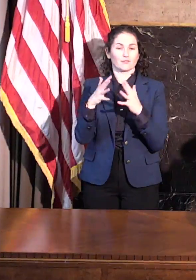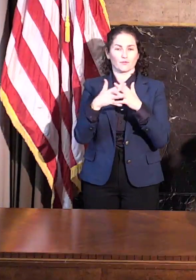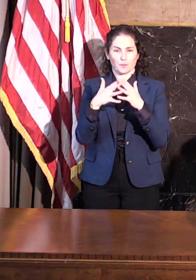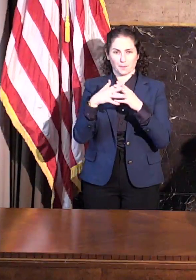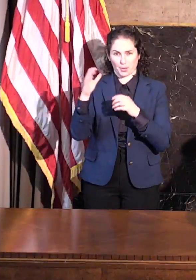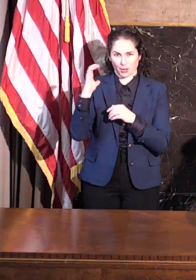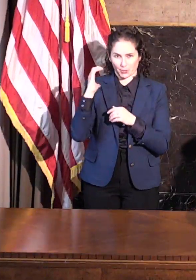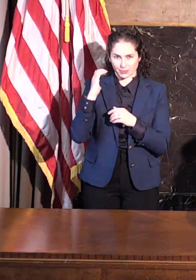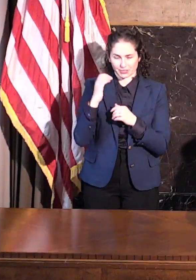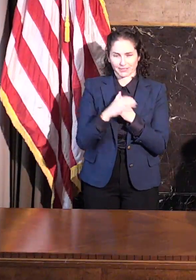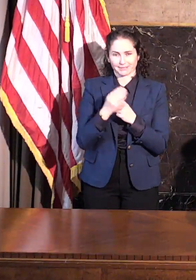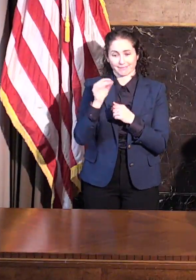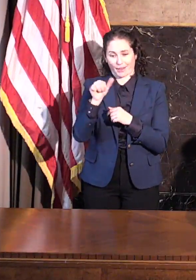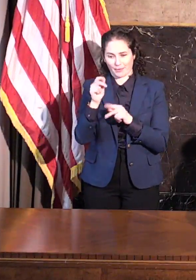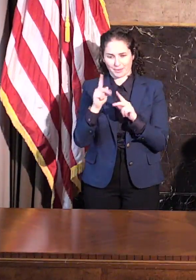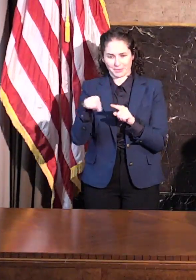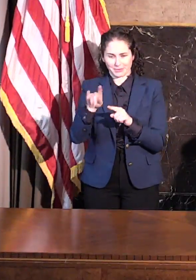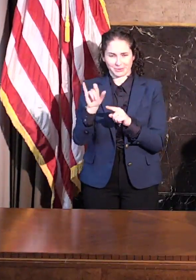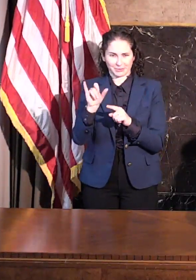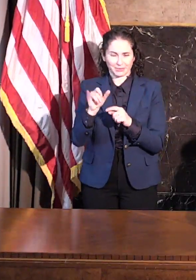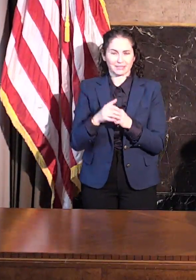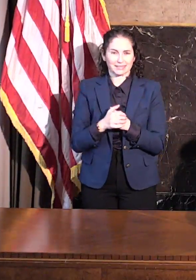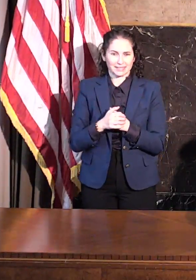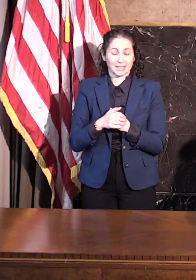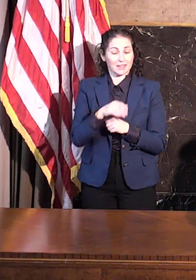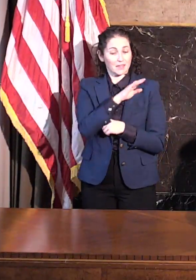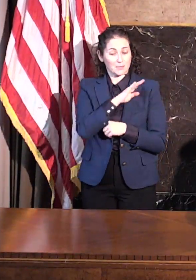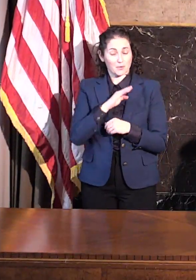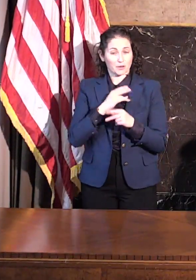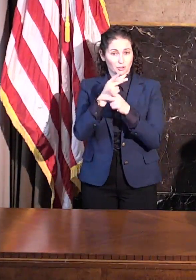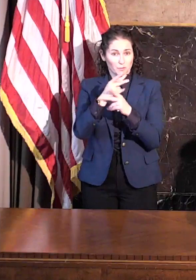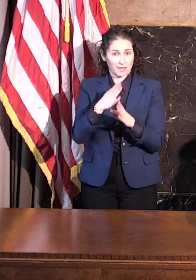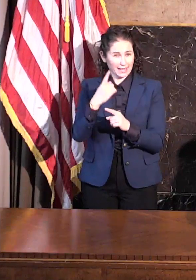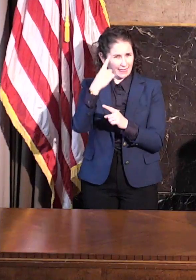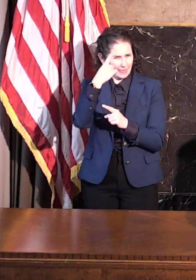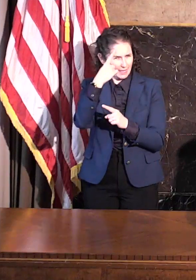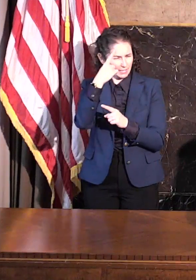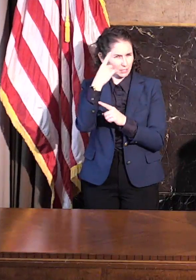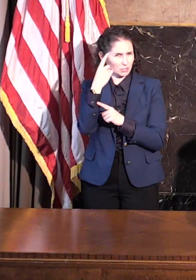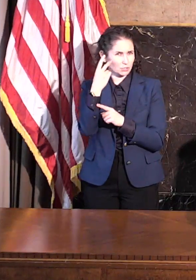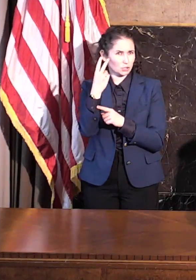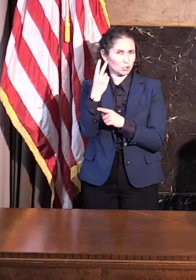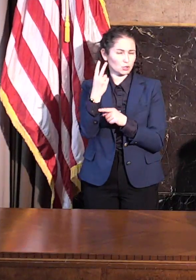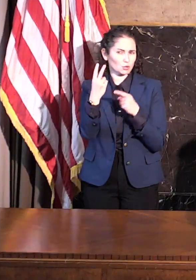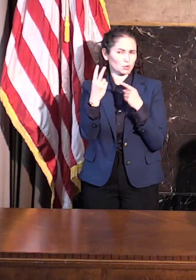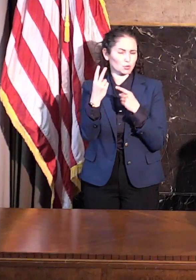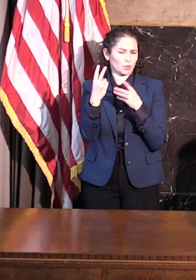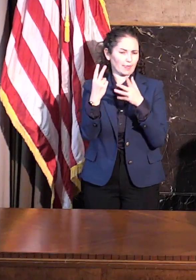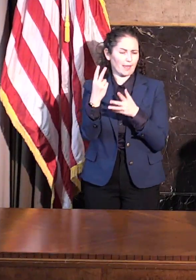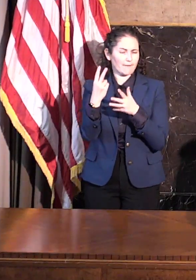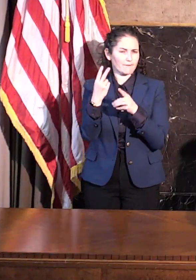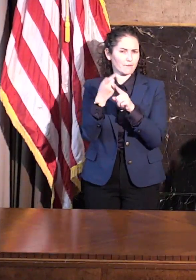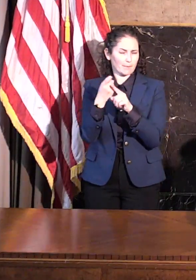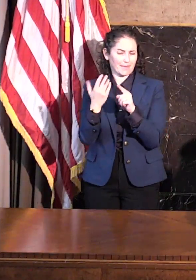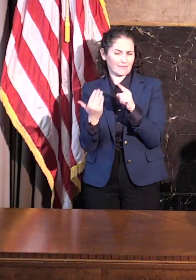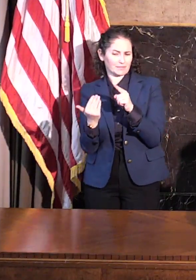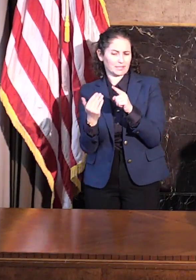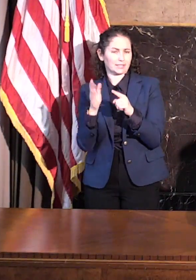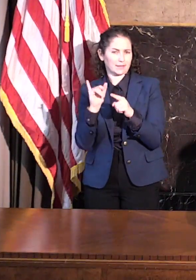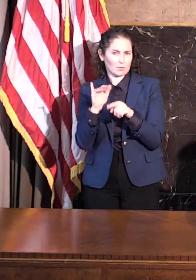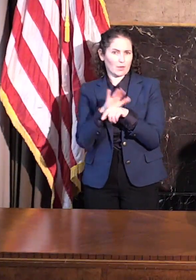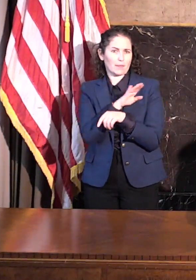the passage of time, the people who most obviously needed to be fired are no longer there.